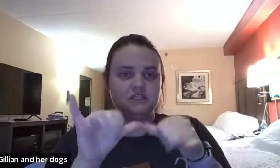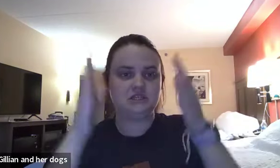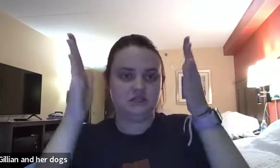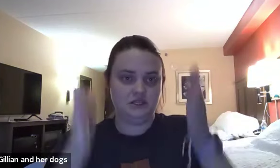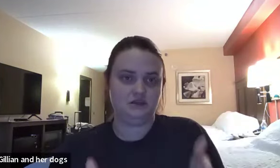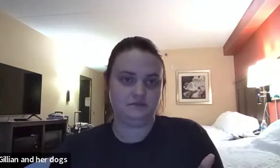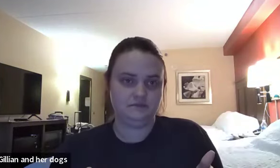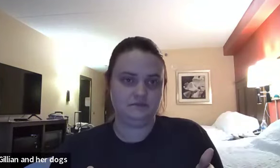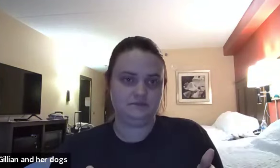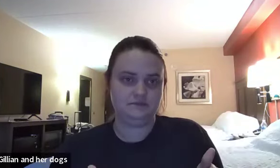engineer,